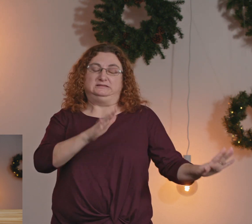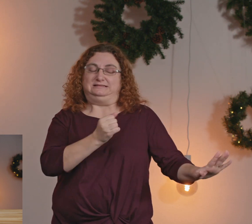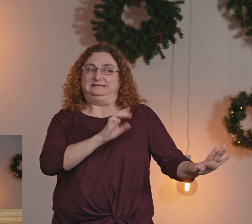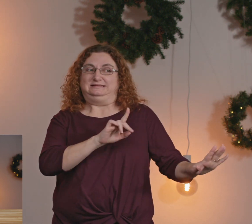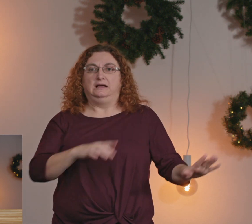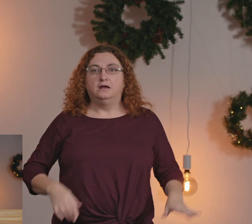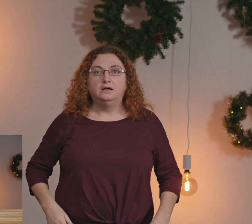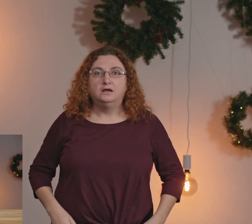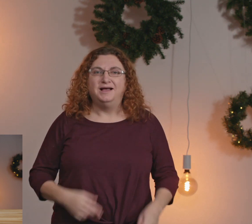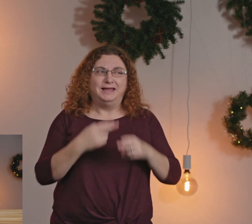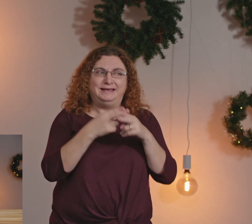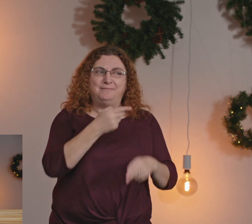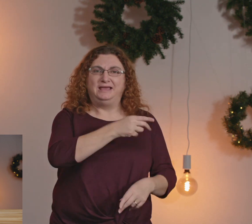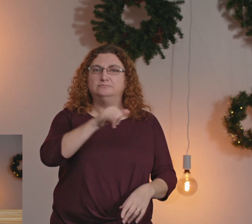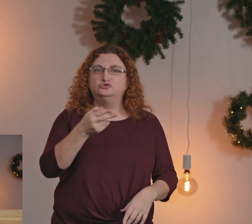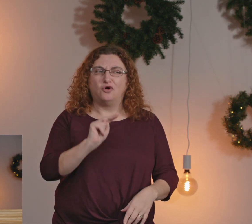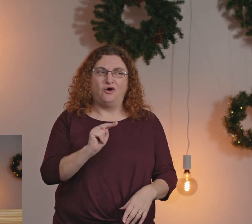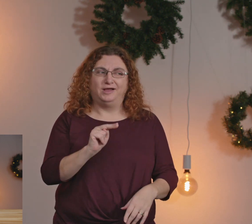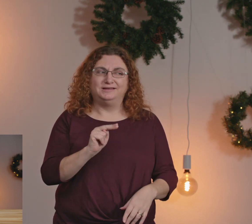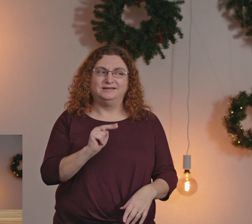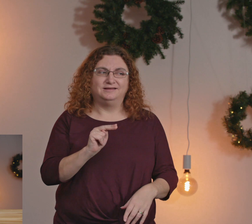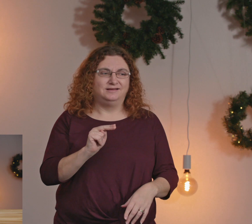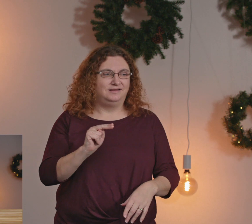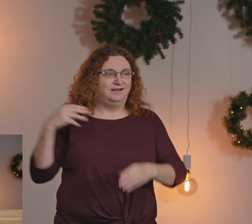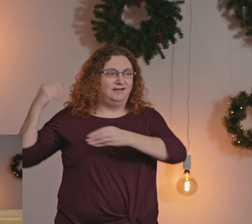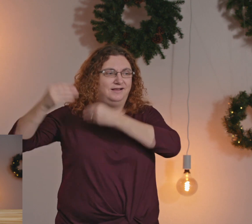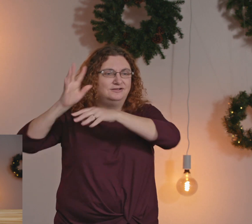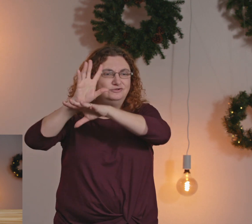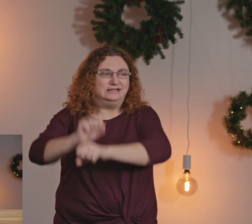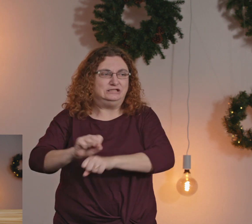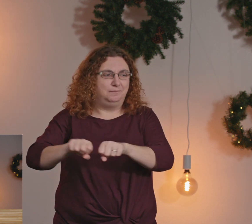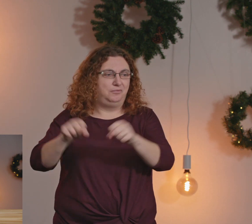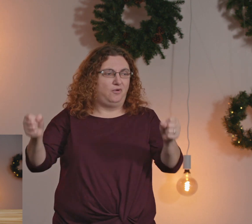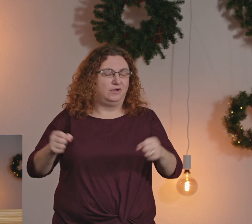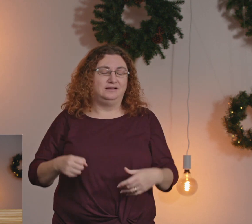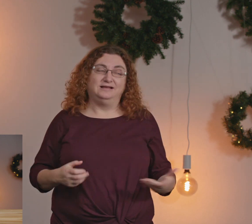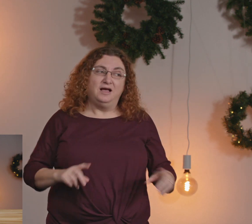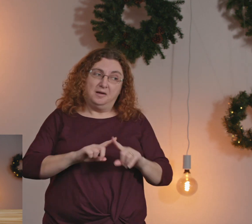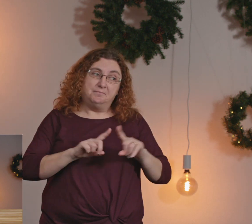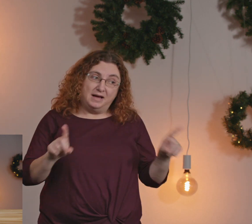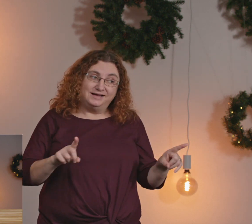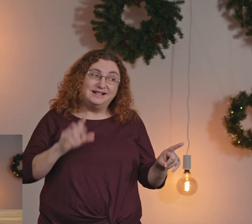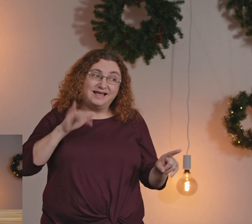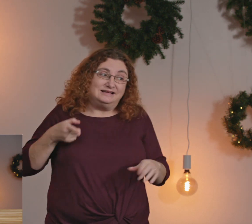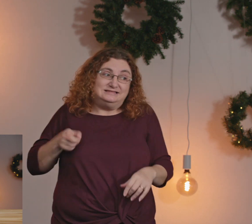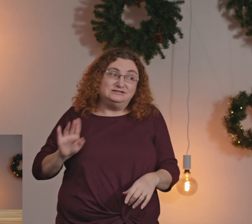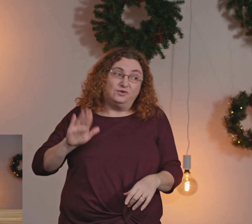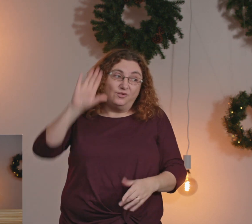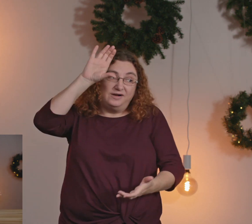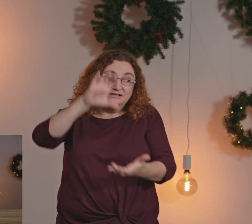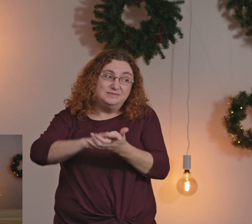because by naming him John and not Zechariah, you're denigrating your husband, and I know he's been deaf and mute for a while. We got to communicate with him to stop you from